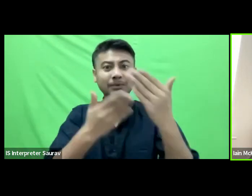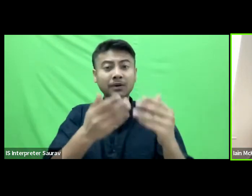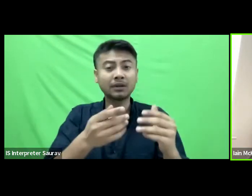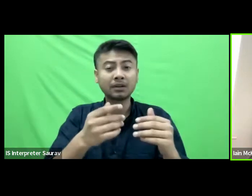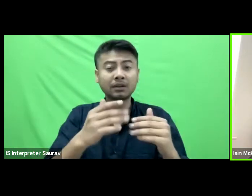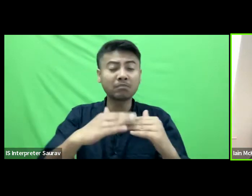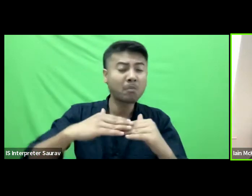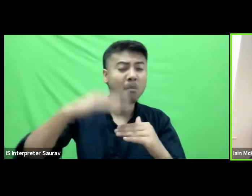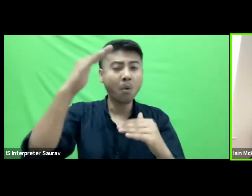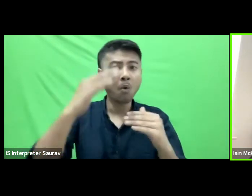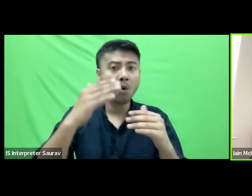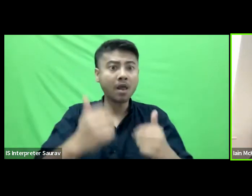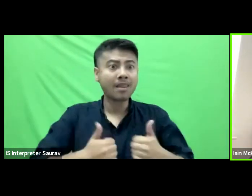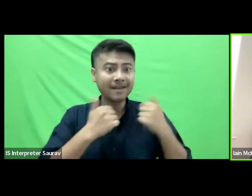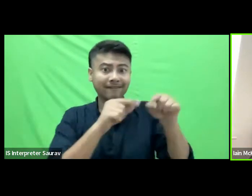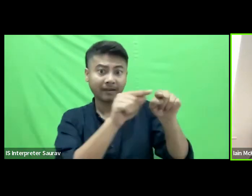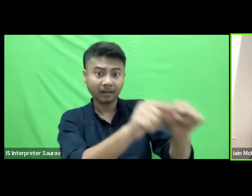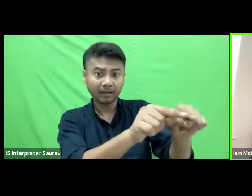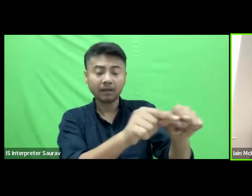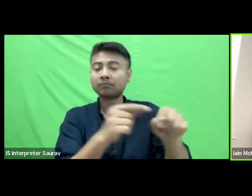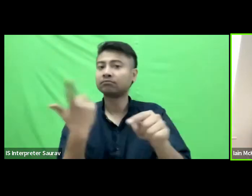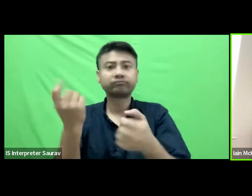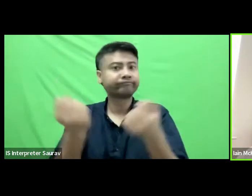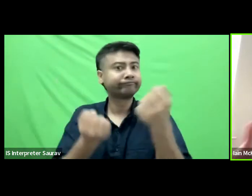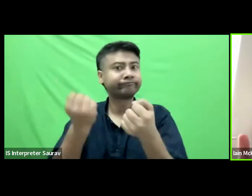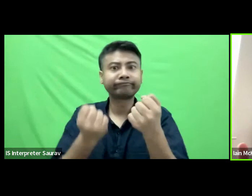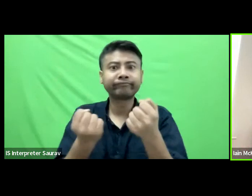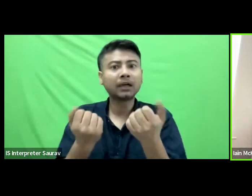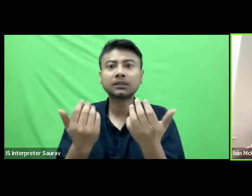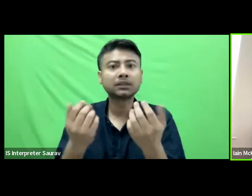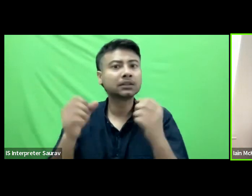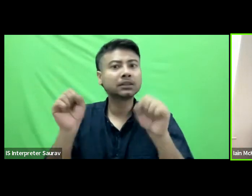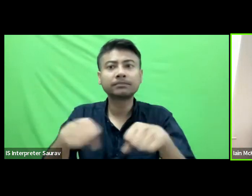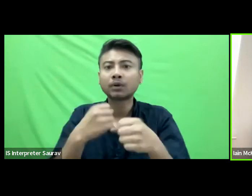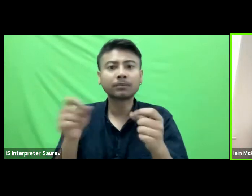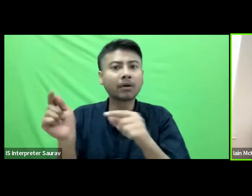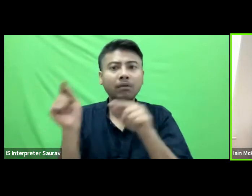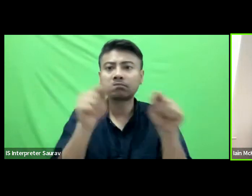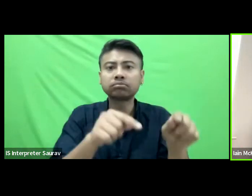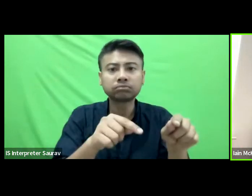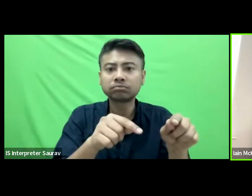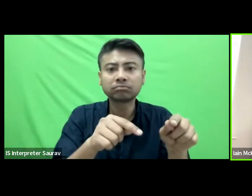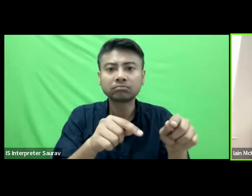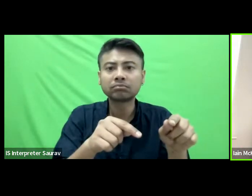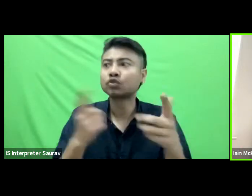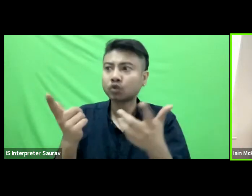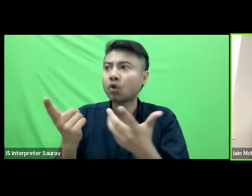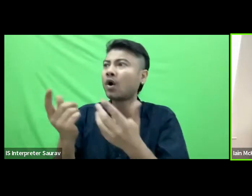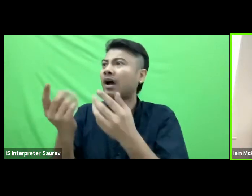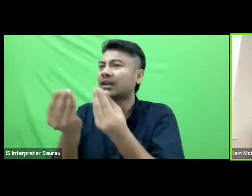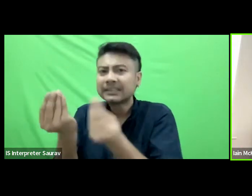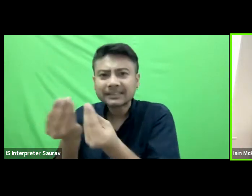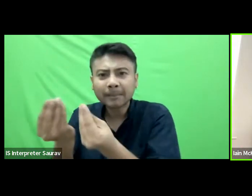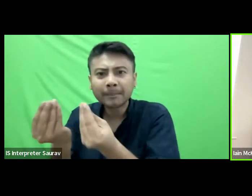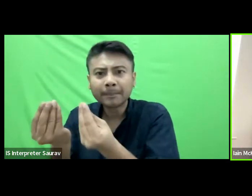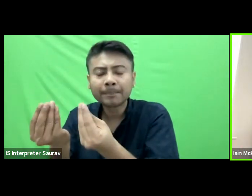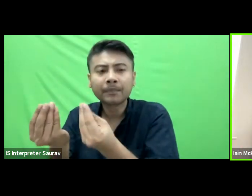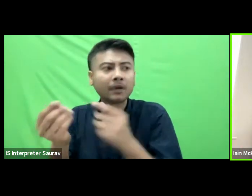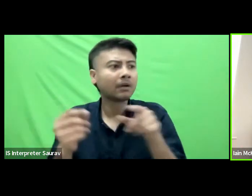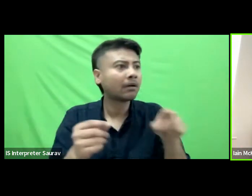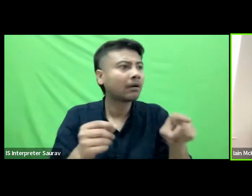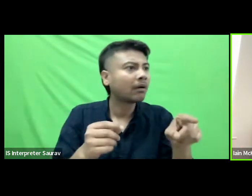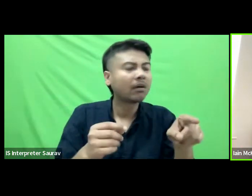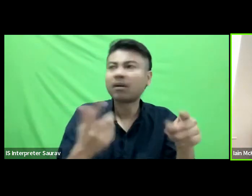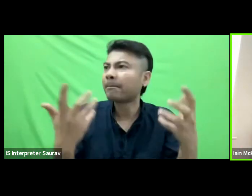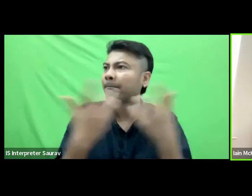lived reality for most is not. So we need to do more and we need to do better. And today we're going to hear from a fantastic panel